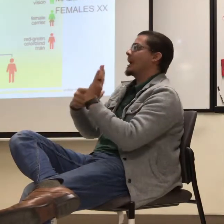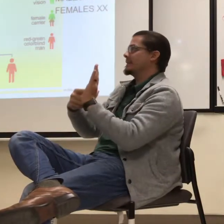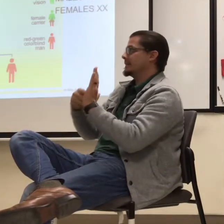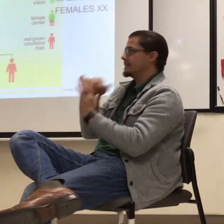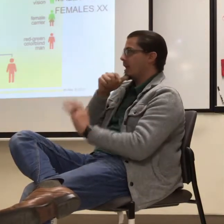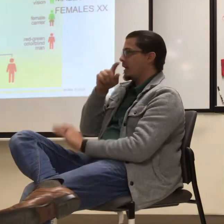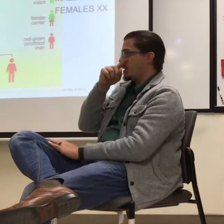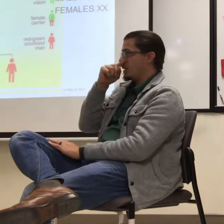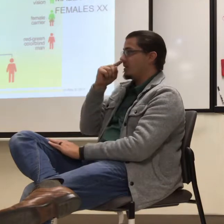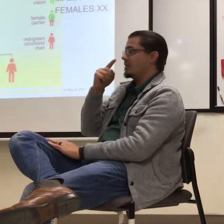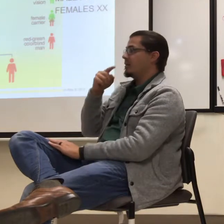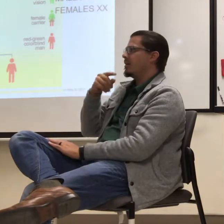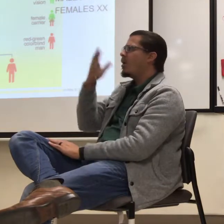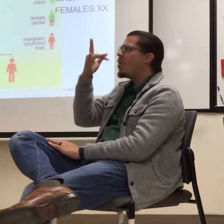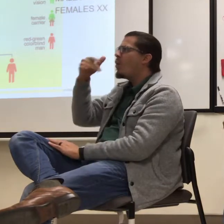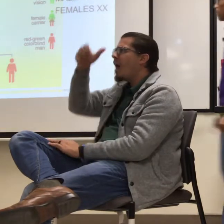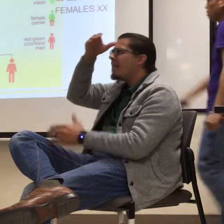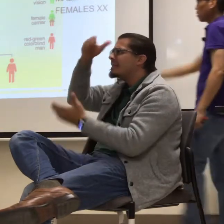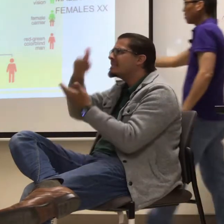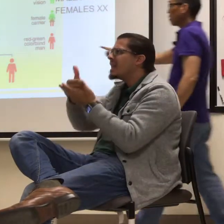How come the son's not colorblind?